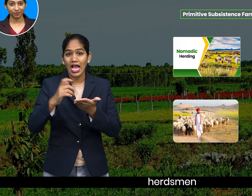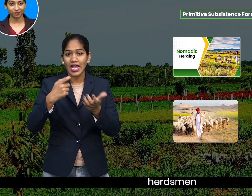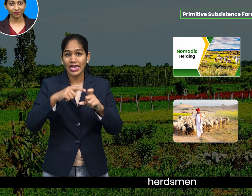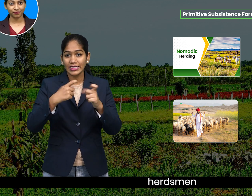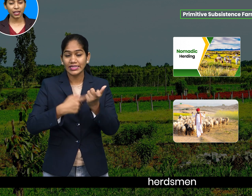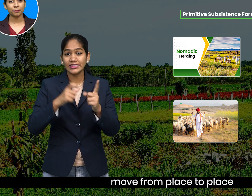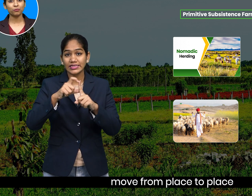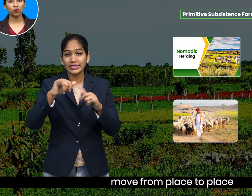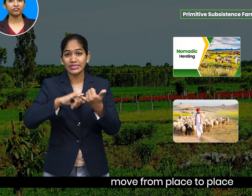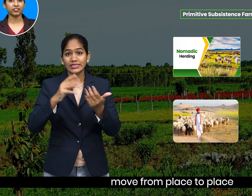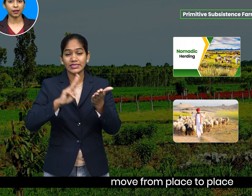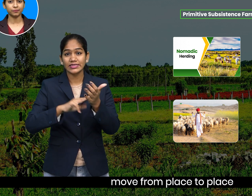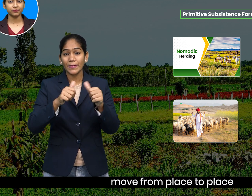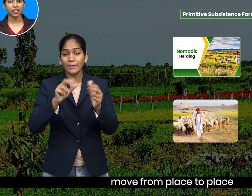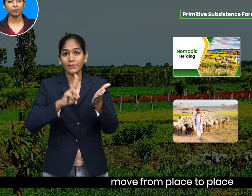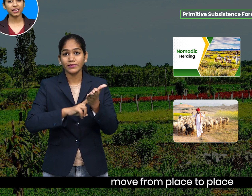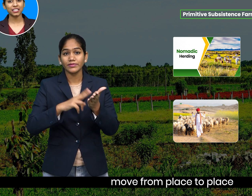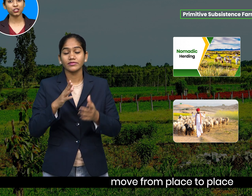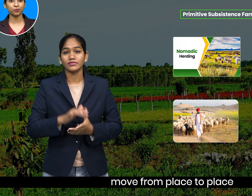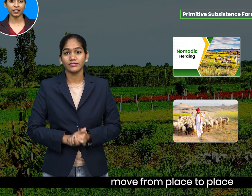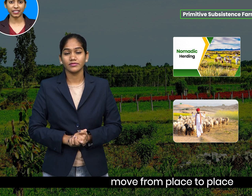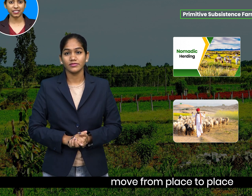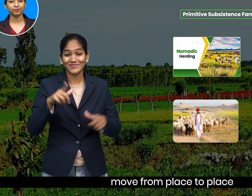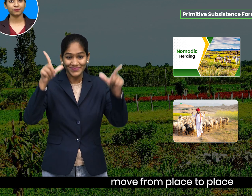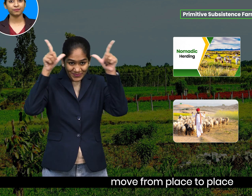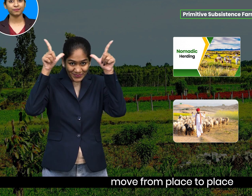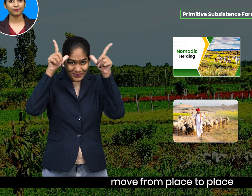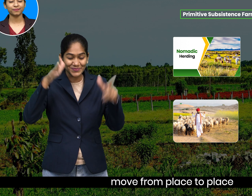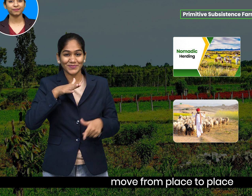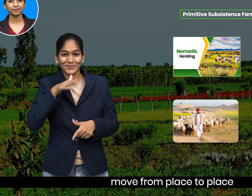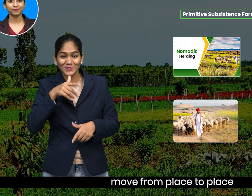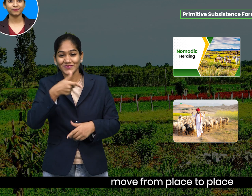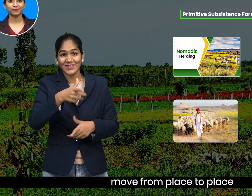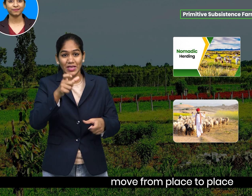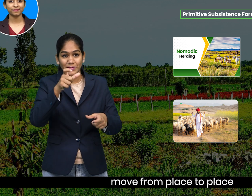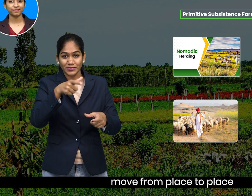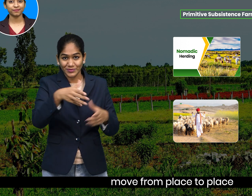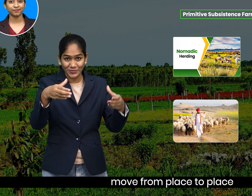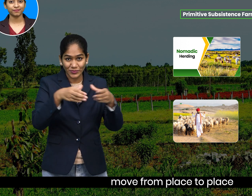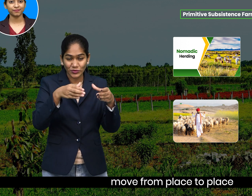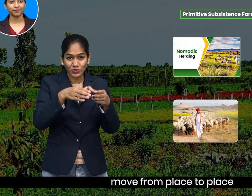herdsmen move from place to place.